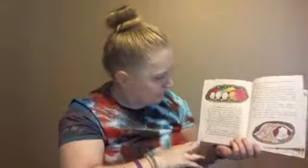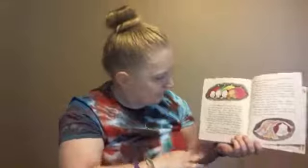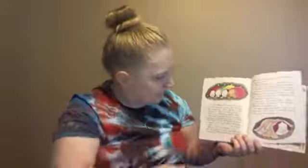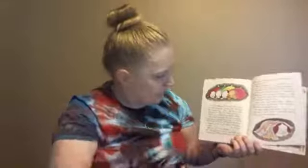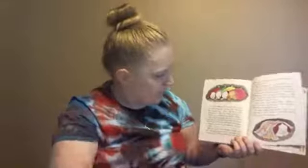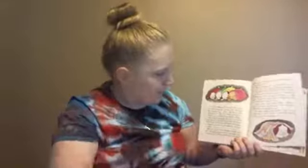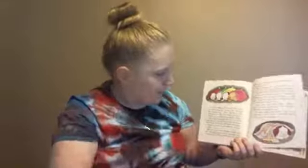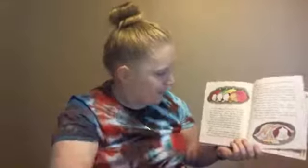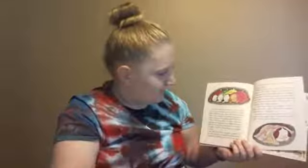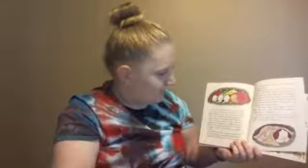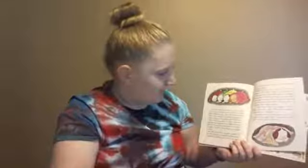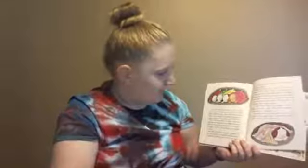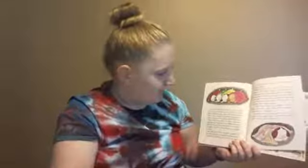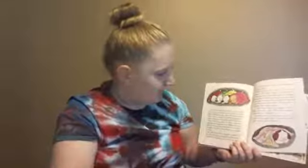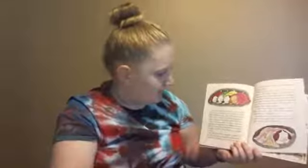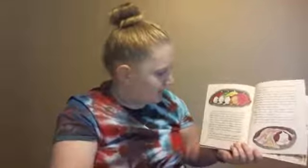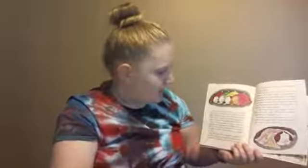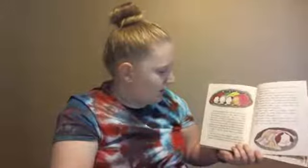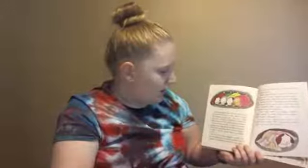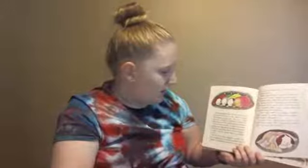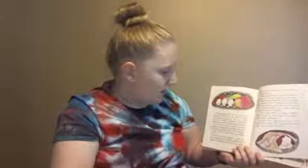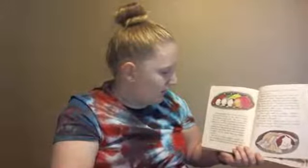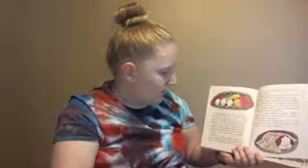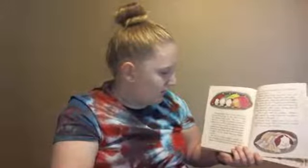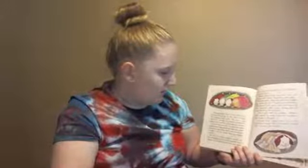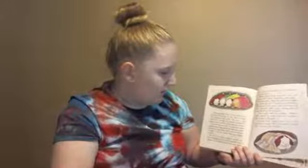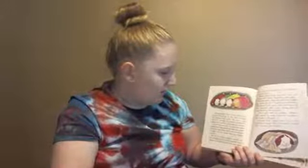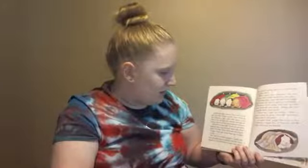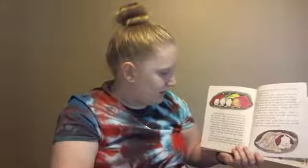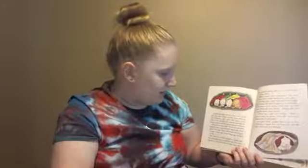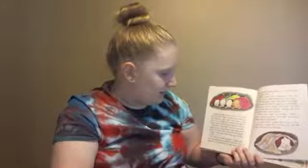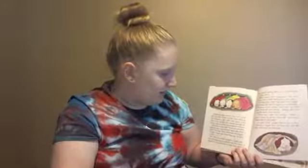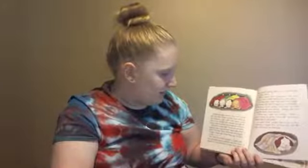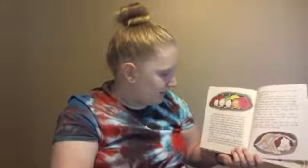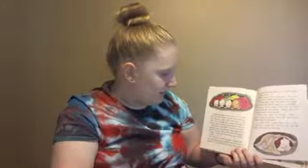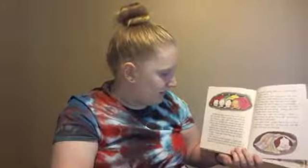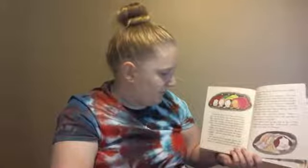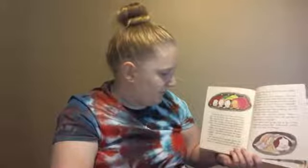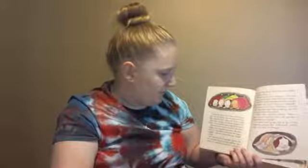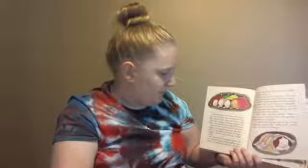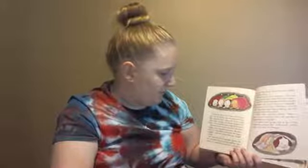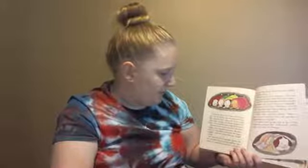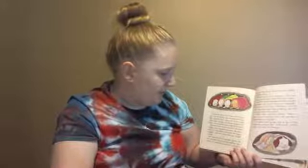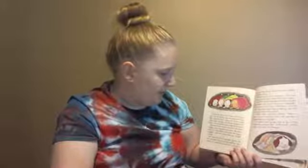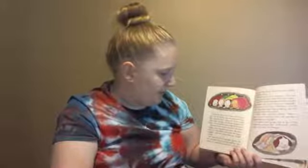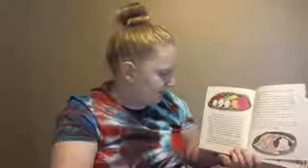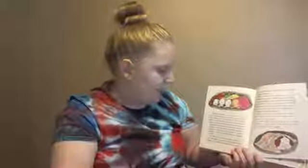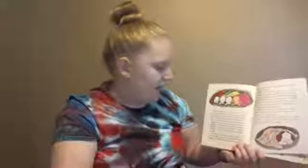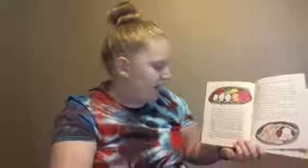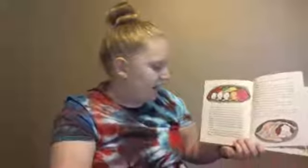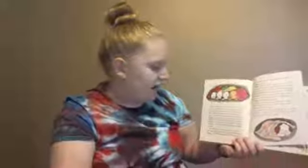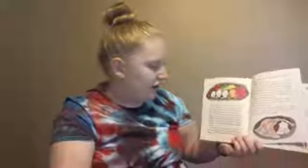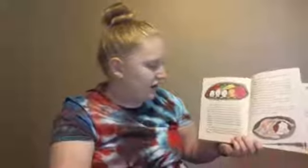And home they went as fast as they could go, over the bridge, up the road, through the meadow, and under the fence. And there, sure